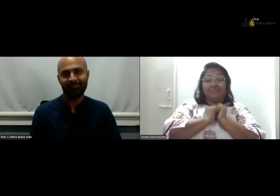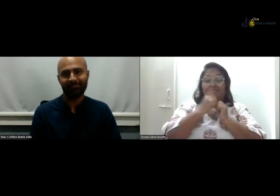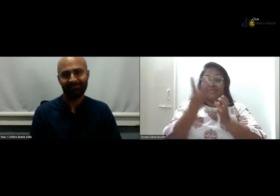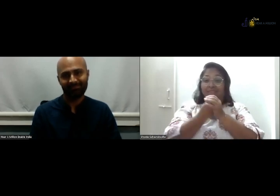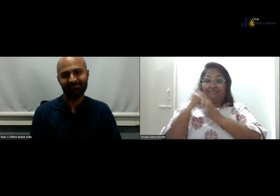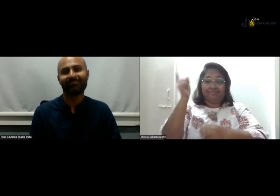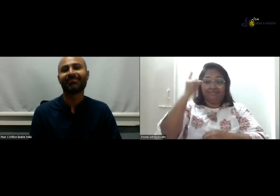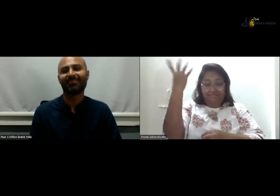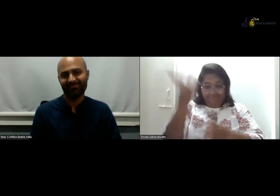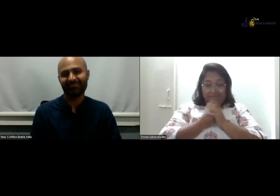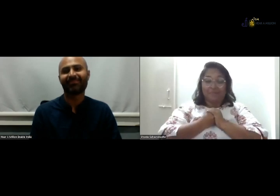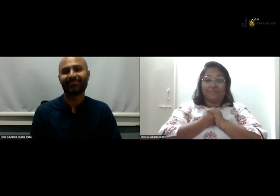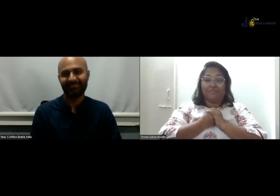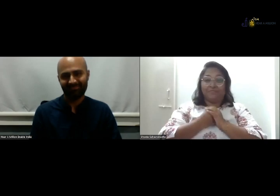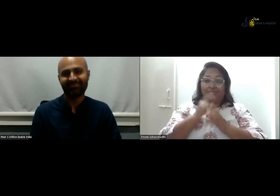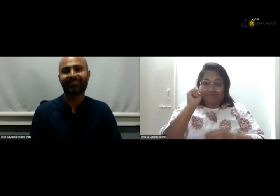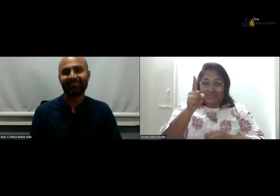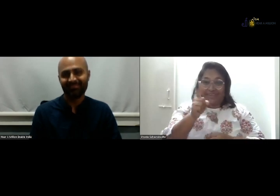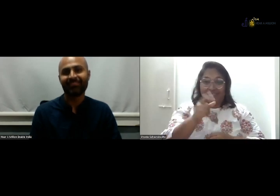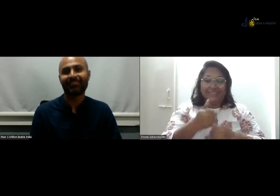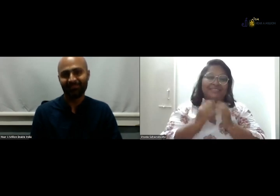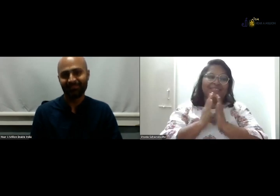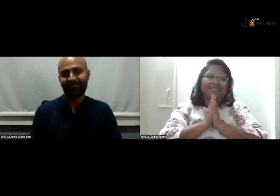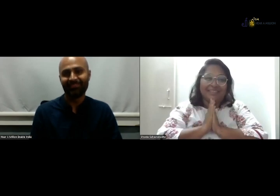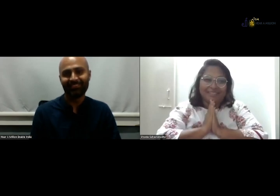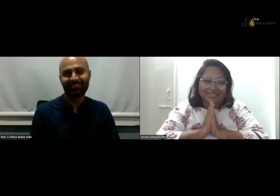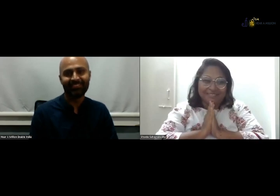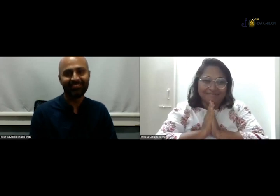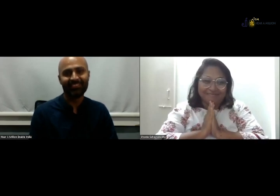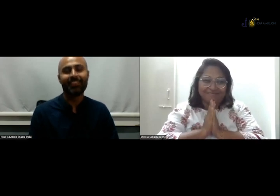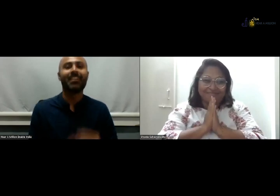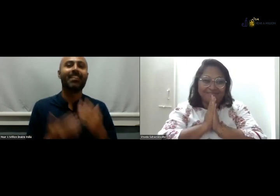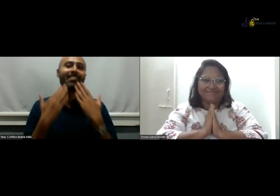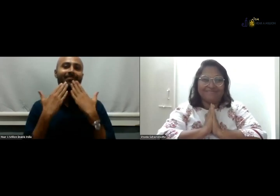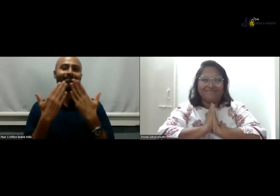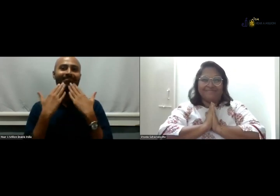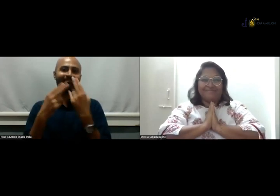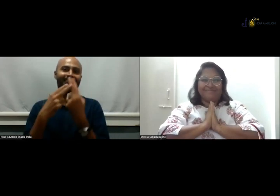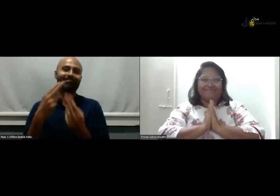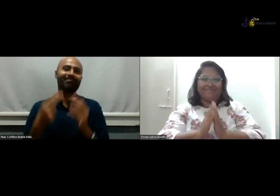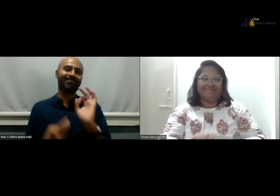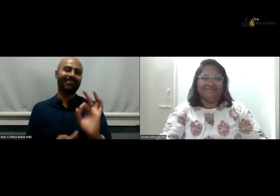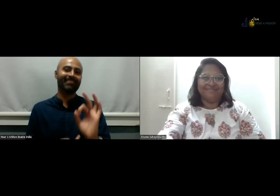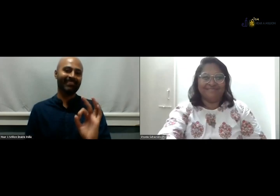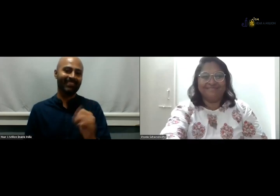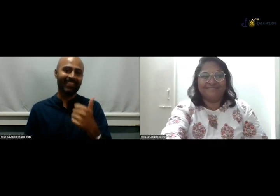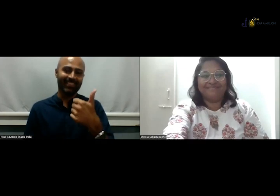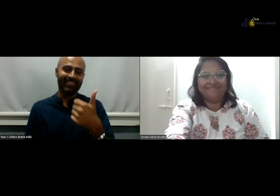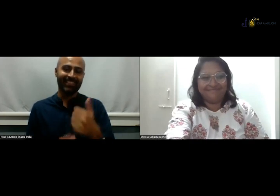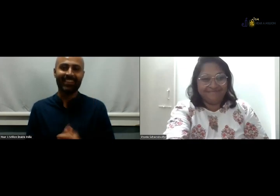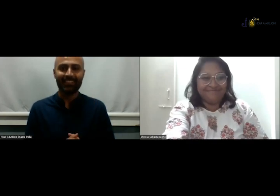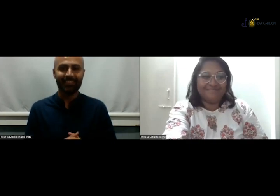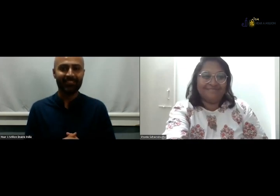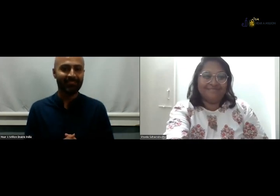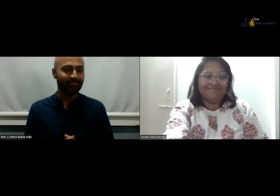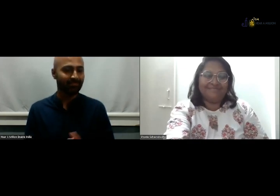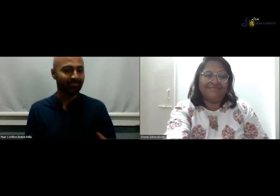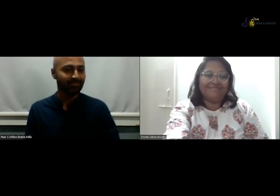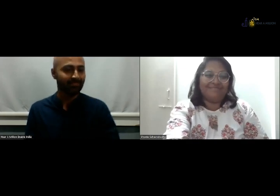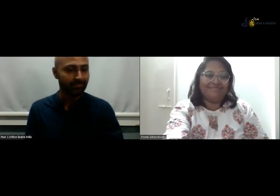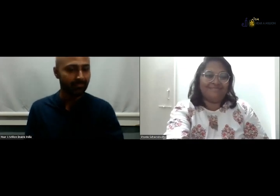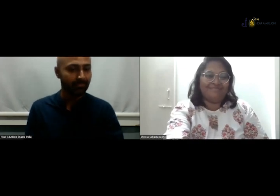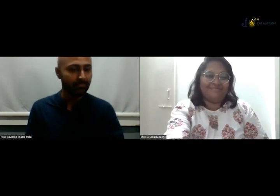My prayers are always with her, and yes, I'm telling Yashdeep and Dhruv, just be with me, and